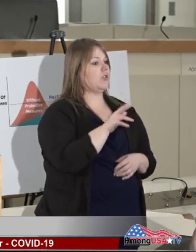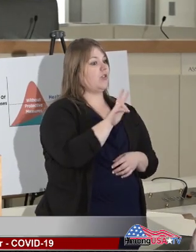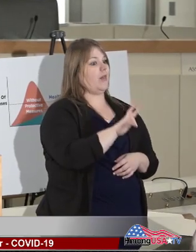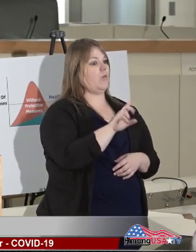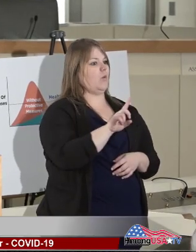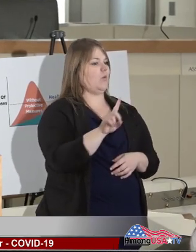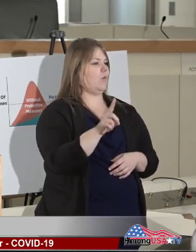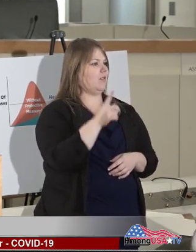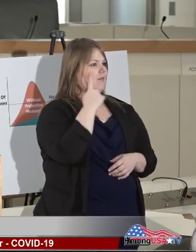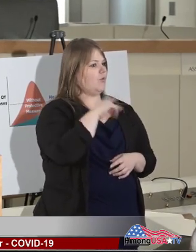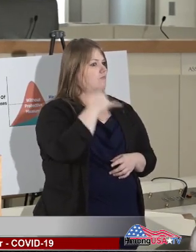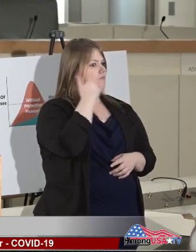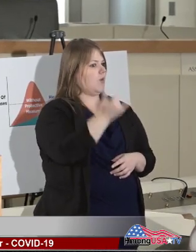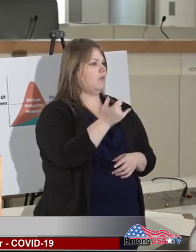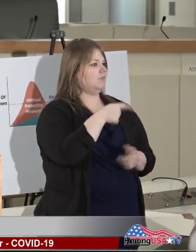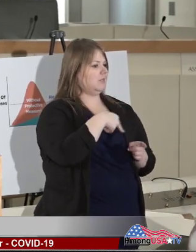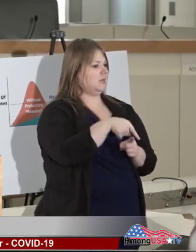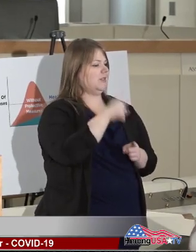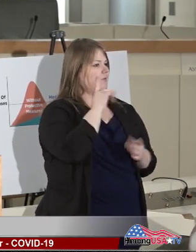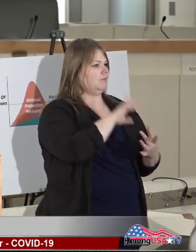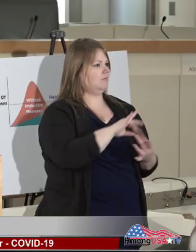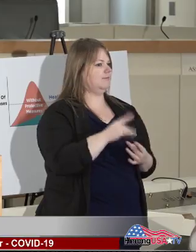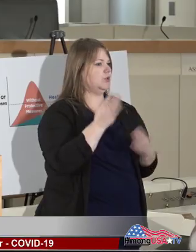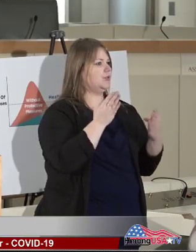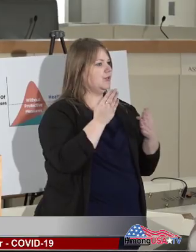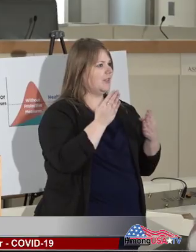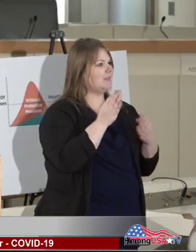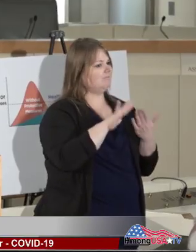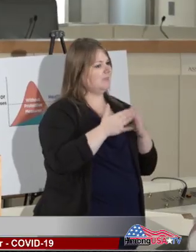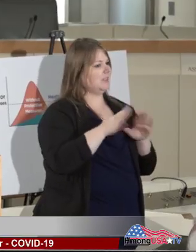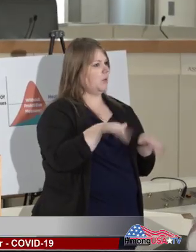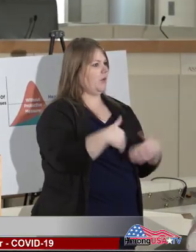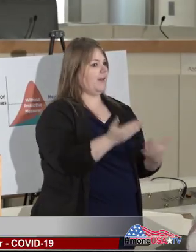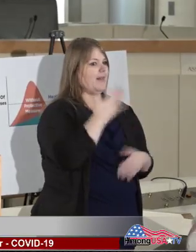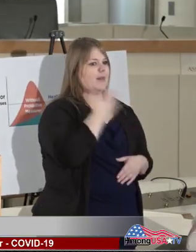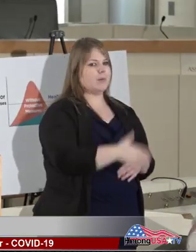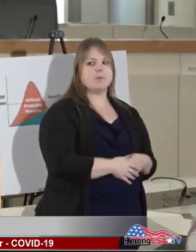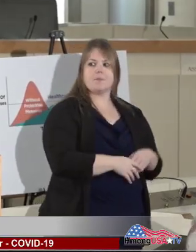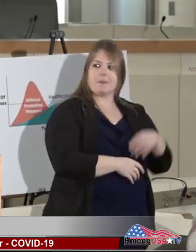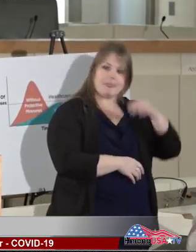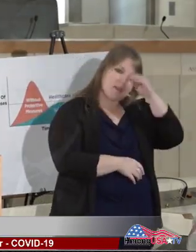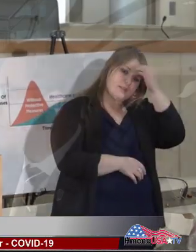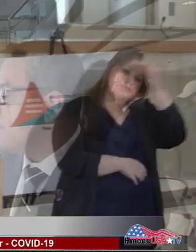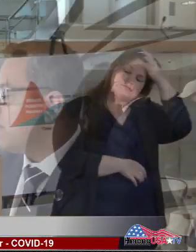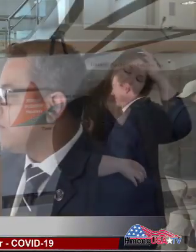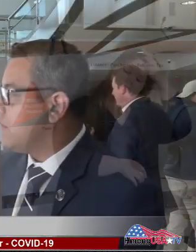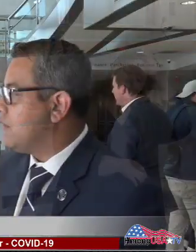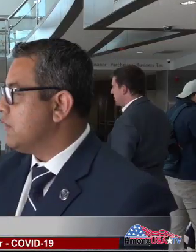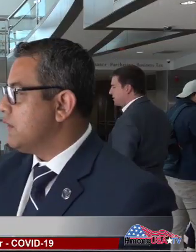311 if you need to call specifically for any services that the city may provide. Thank you.